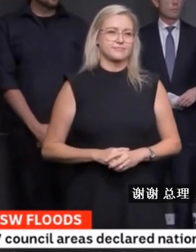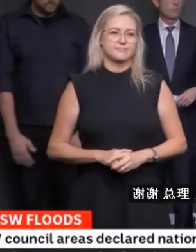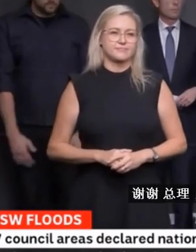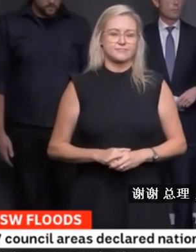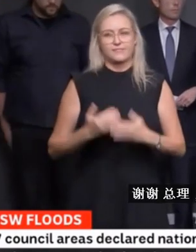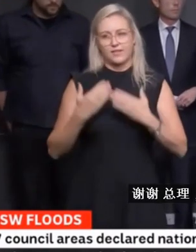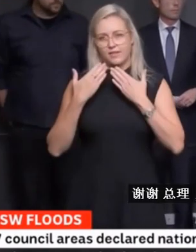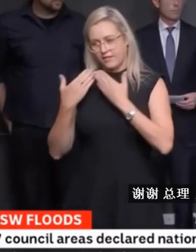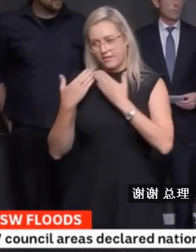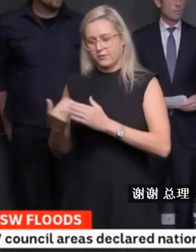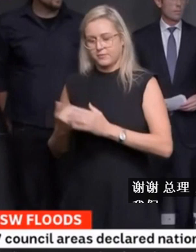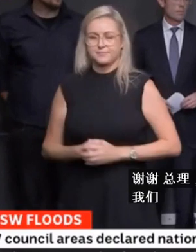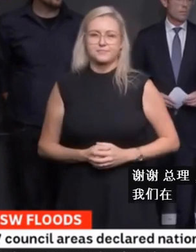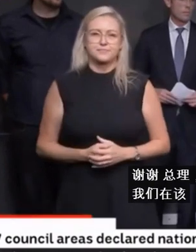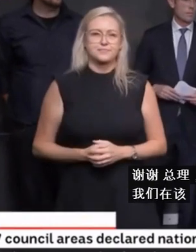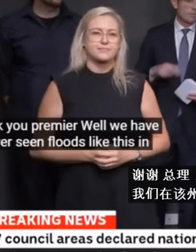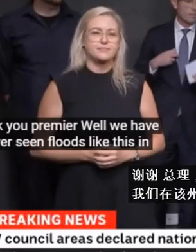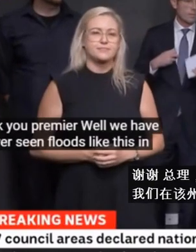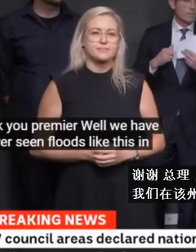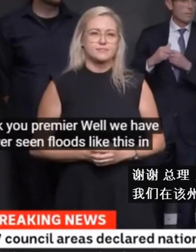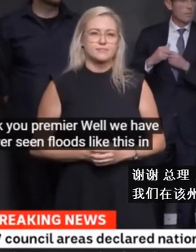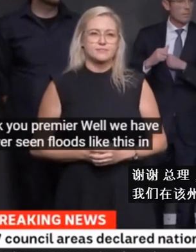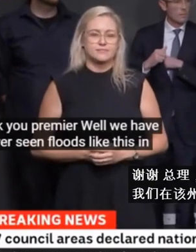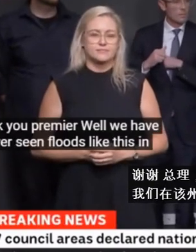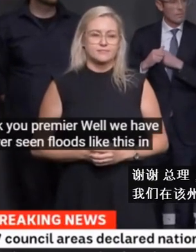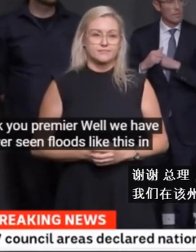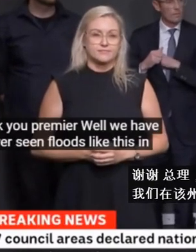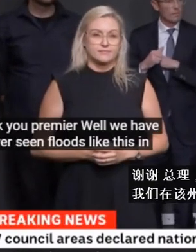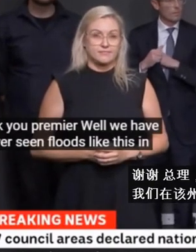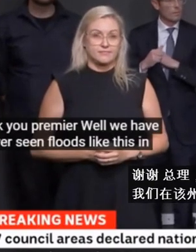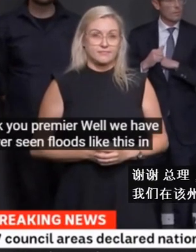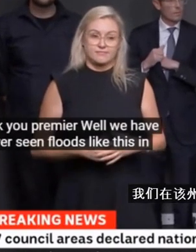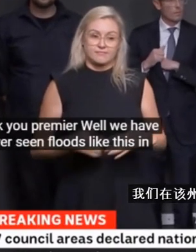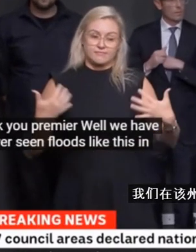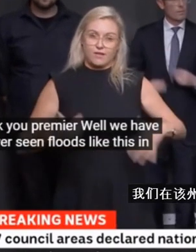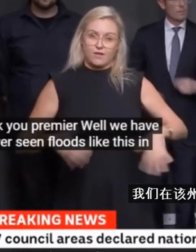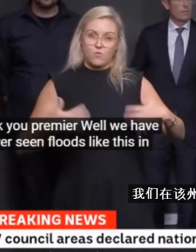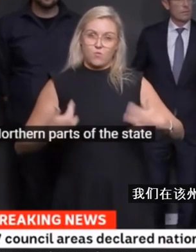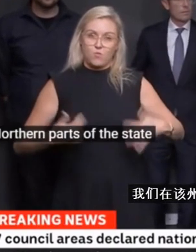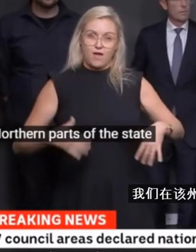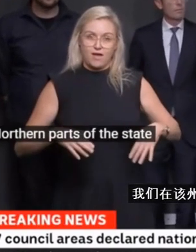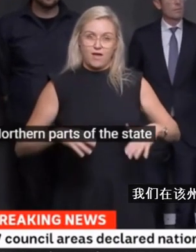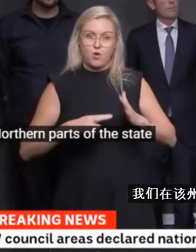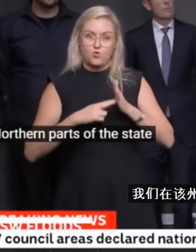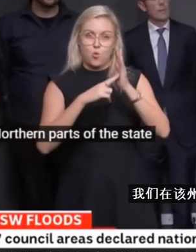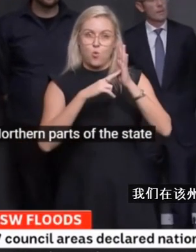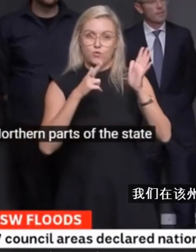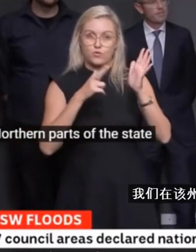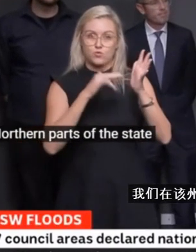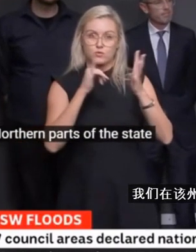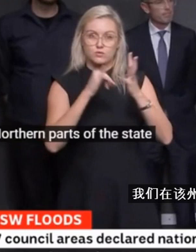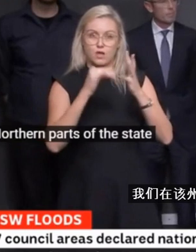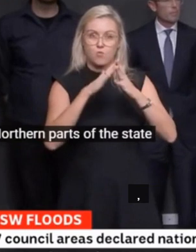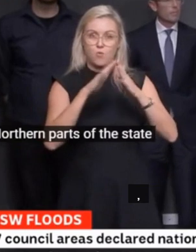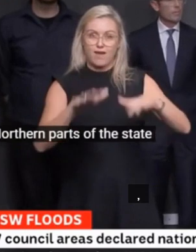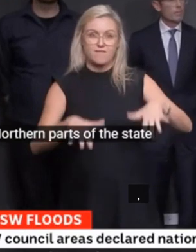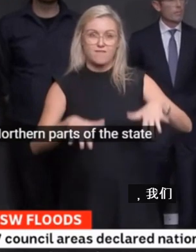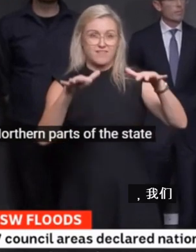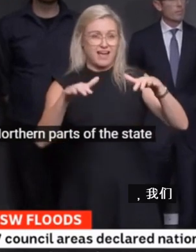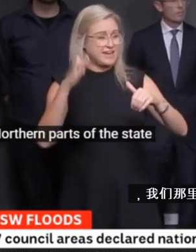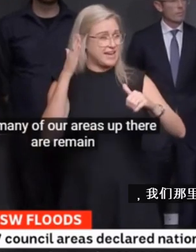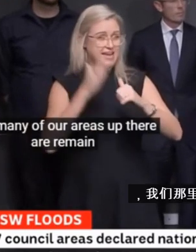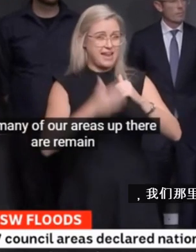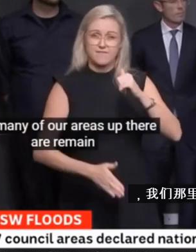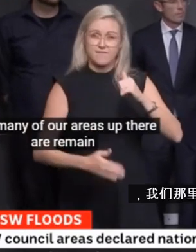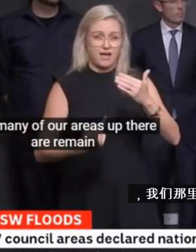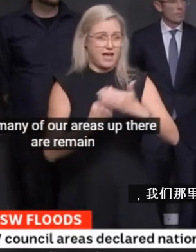Thank you, Premier. Well, we have never seen floods like this in the northern parts of the state, and